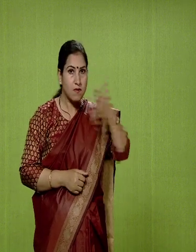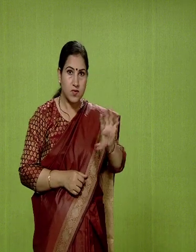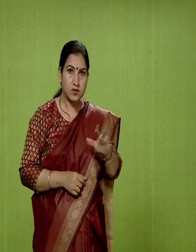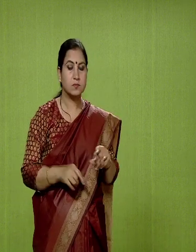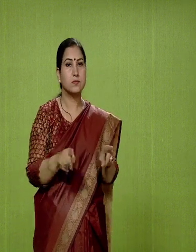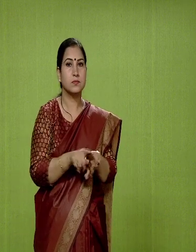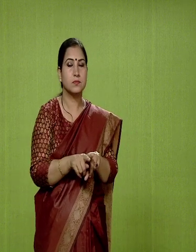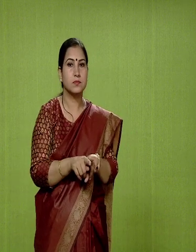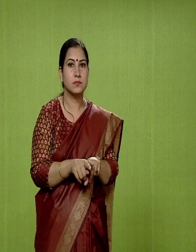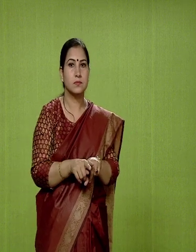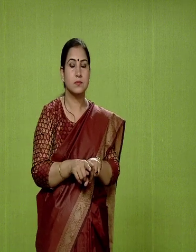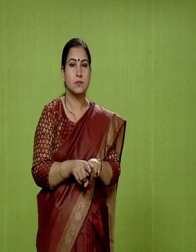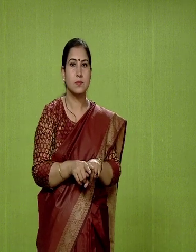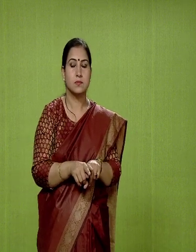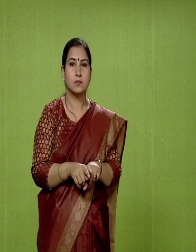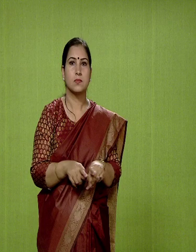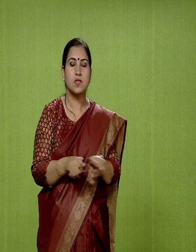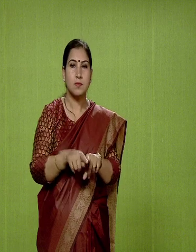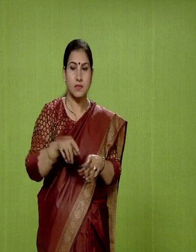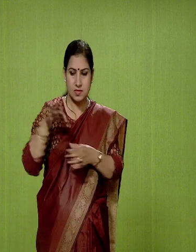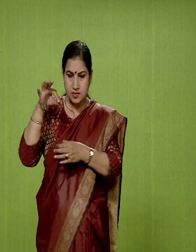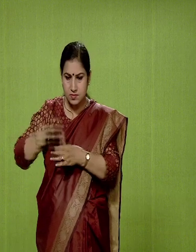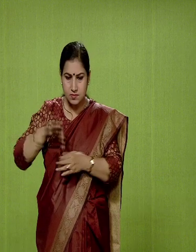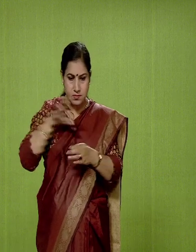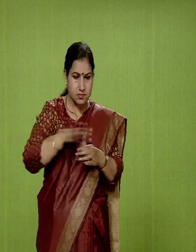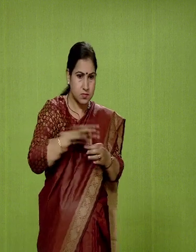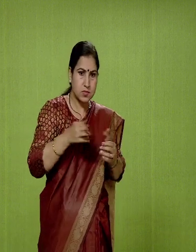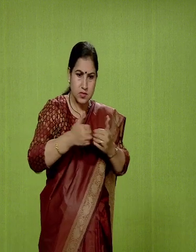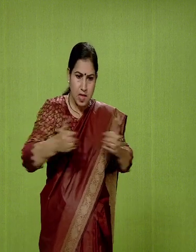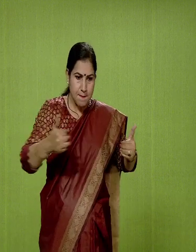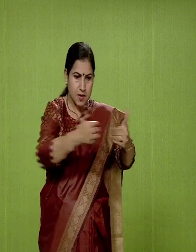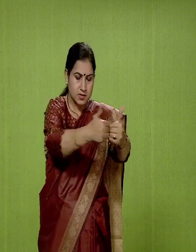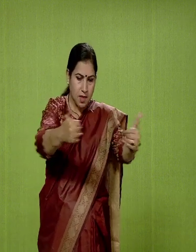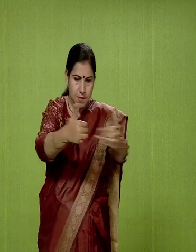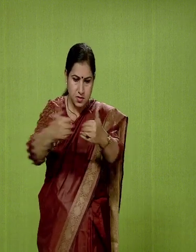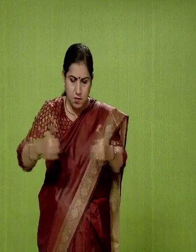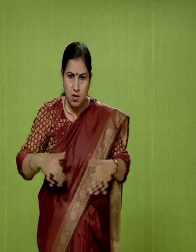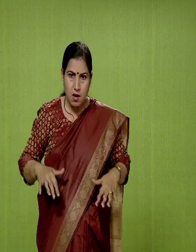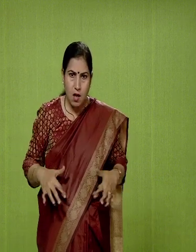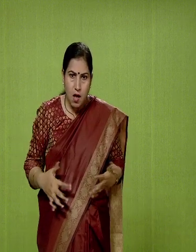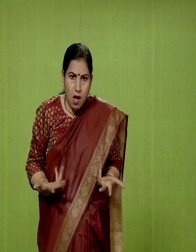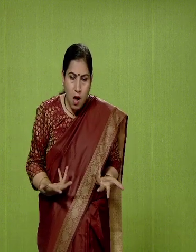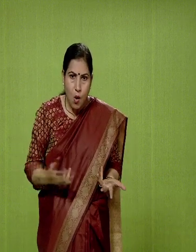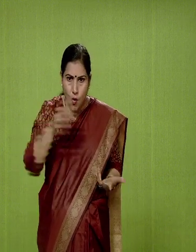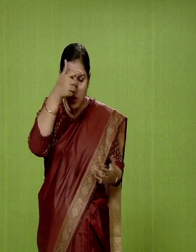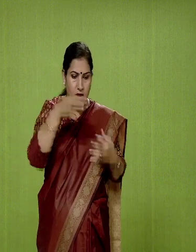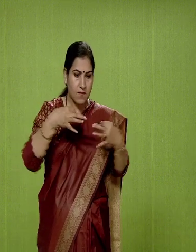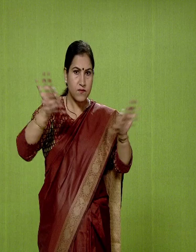And also we learnt about separate electorates and their impact on the Indian freedom struggle.